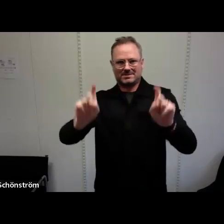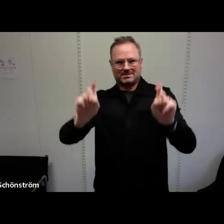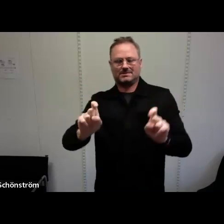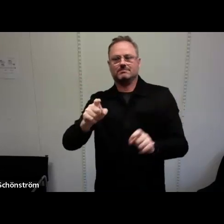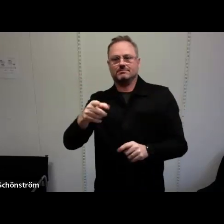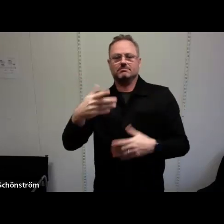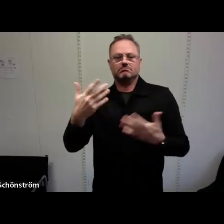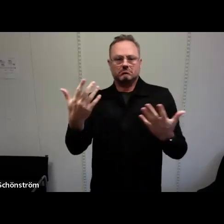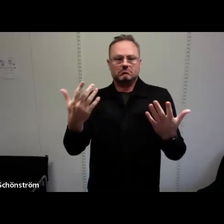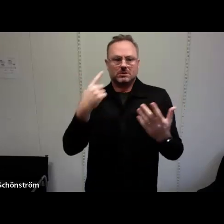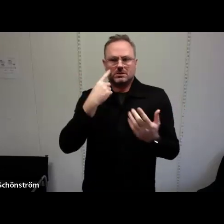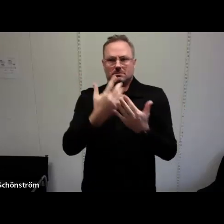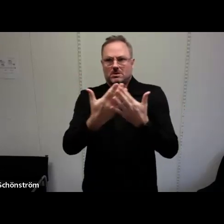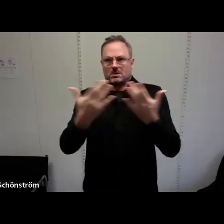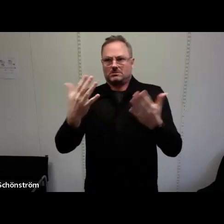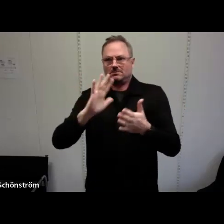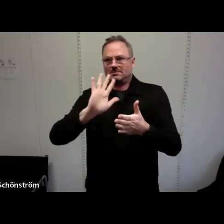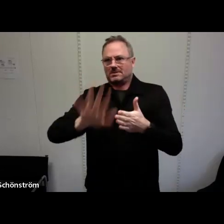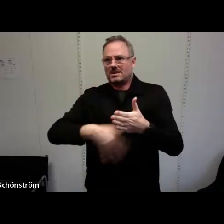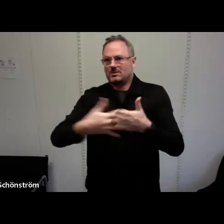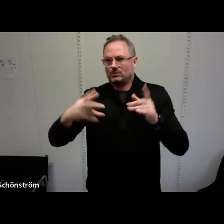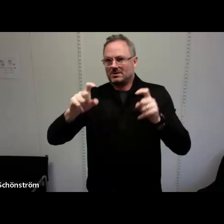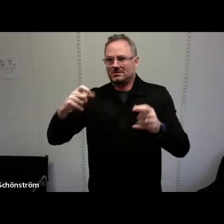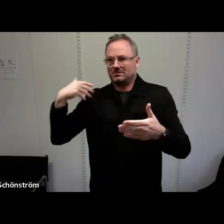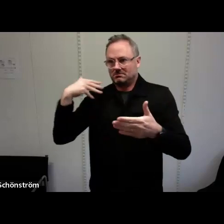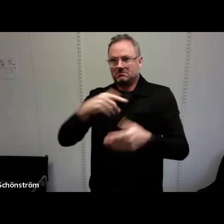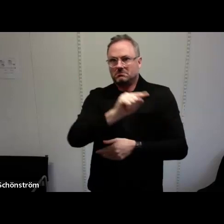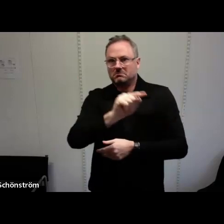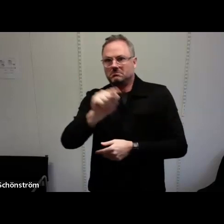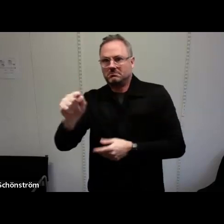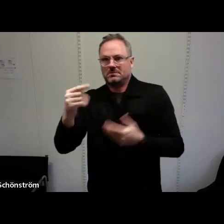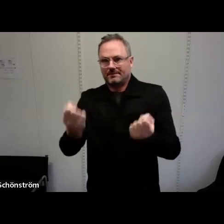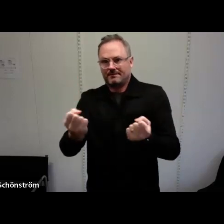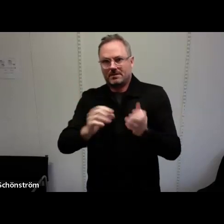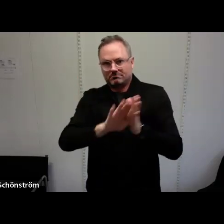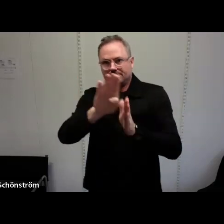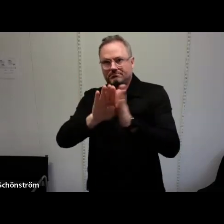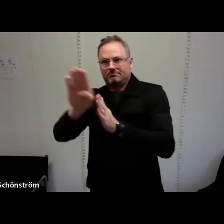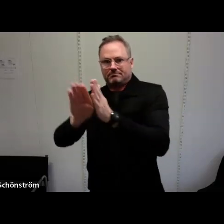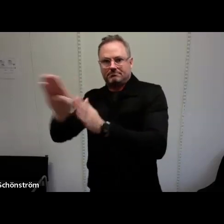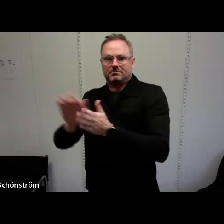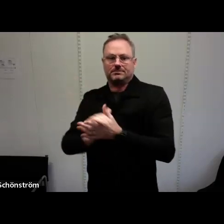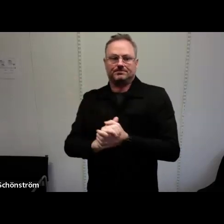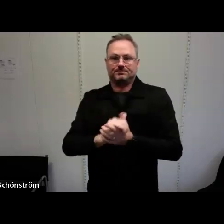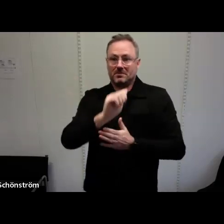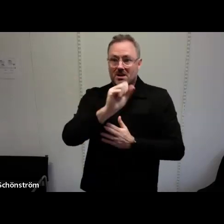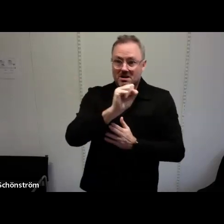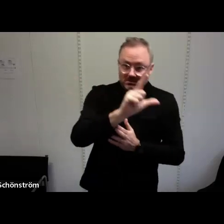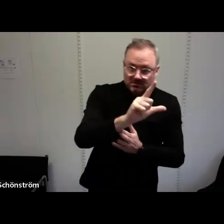So what we know about the SRT so far is that there are many sign languages who have now adapted